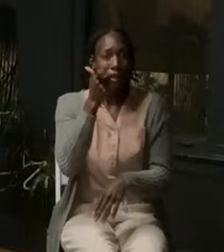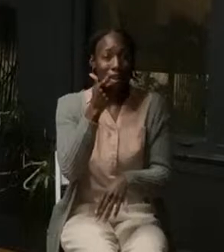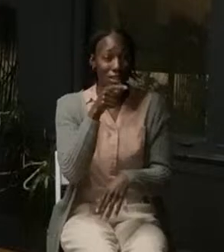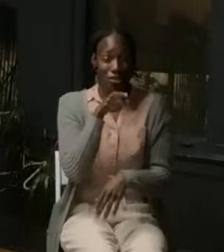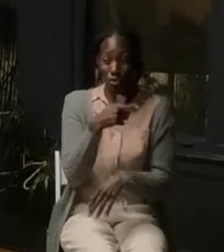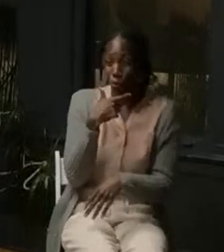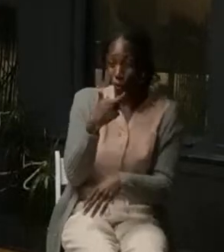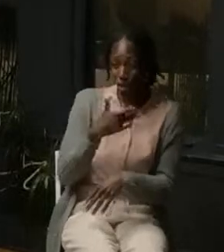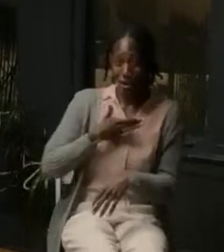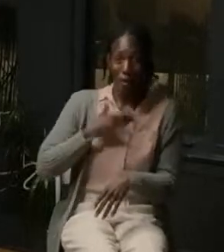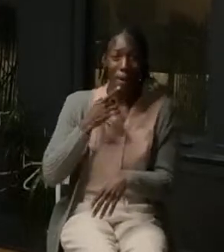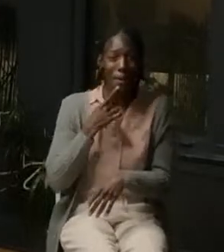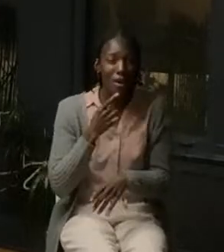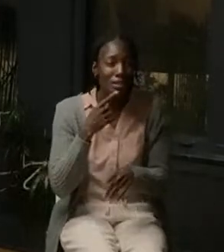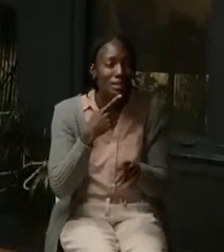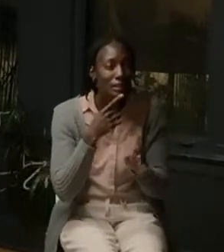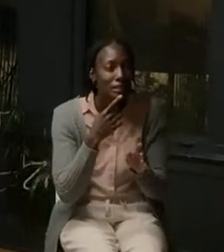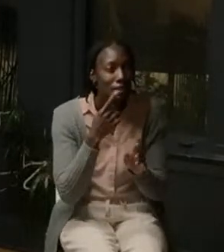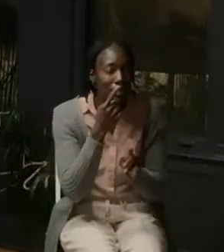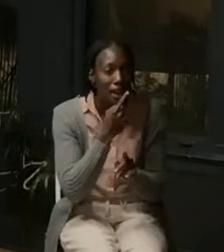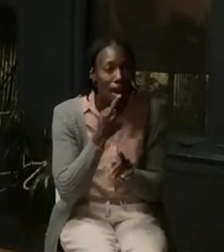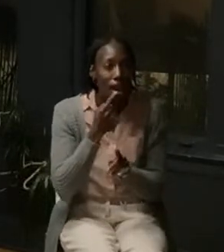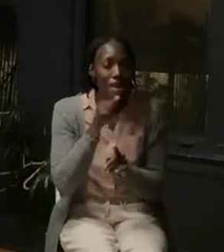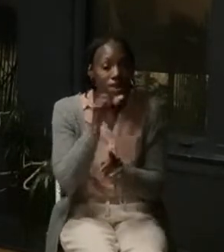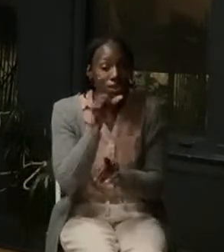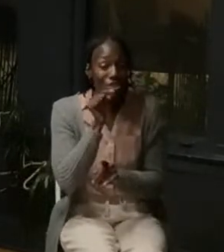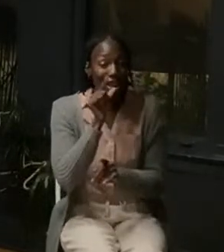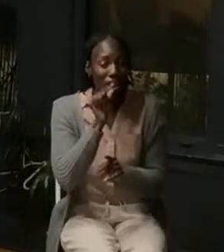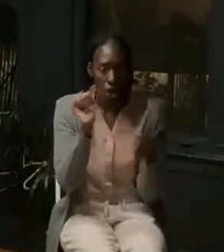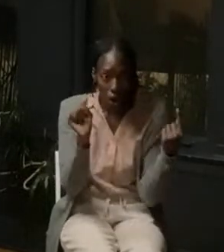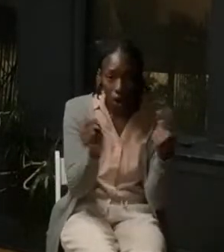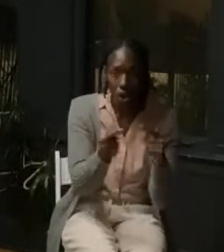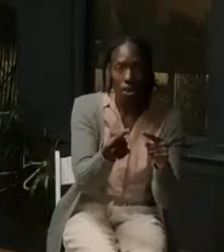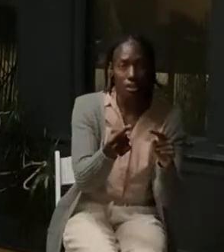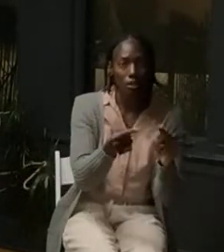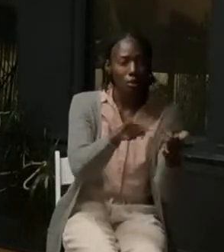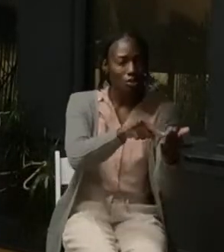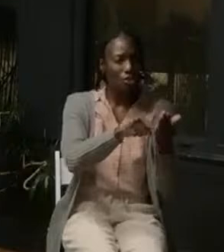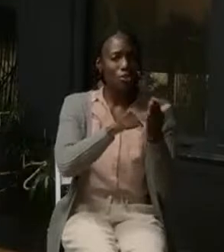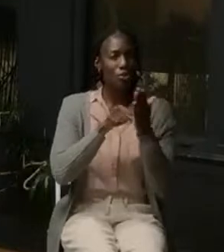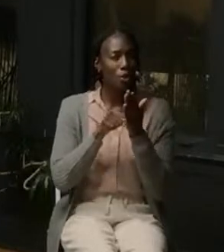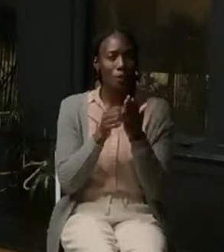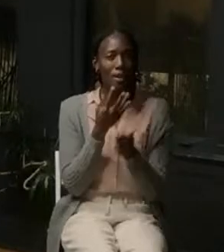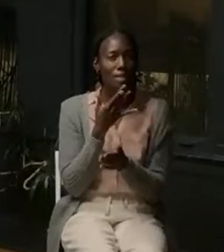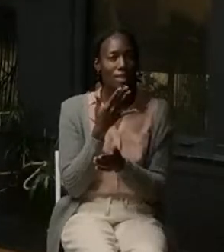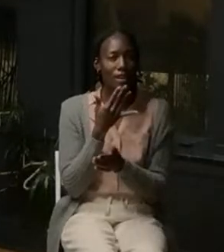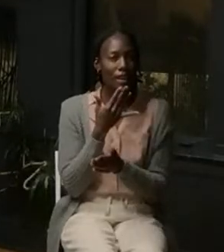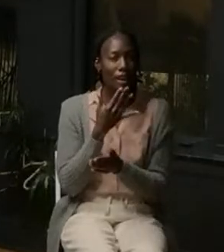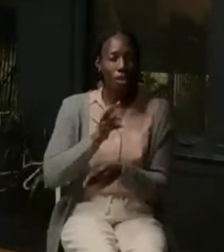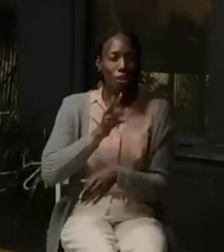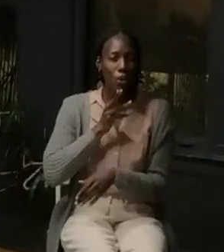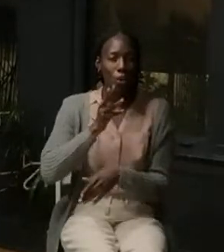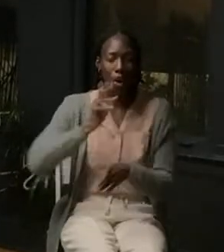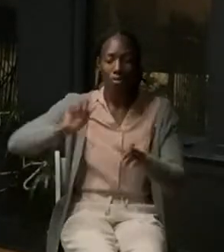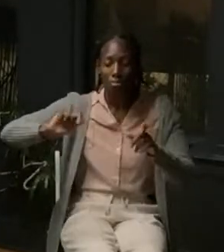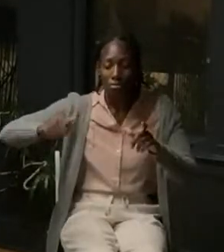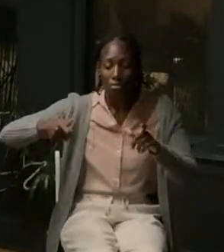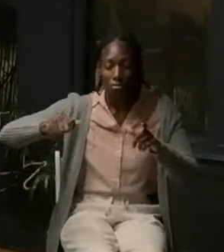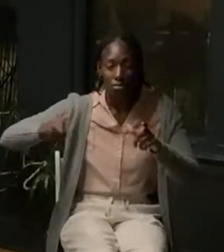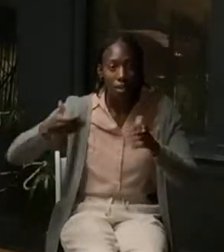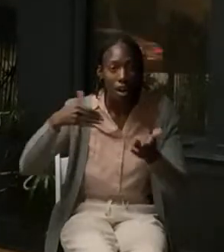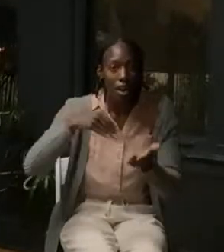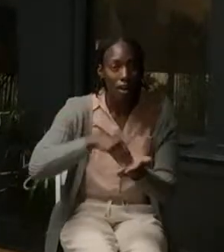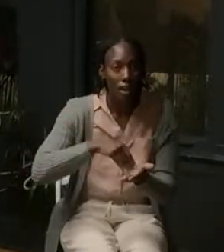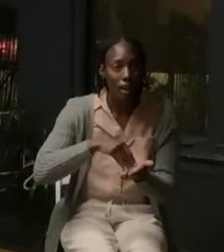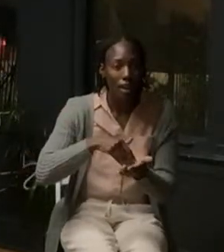say chicken hurts, then show me that colored water fountain again. Make me wonder